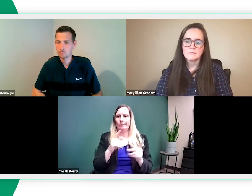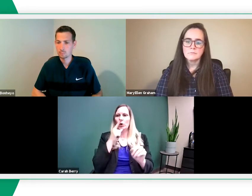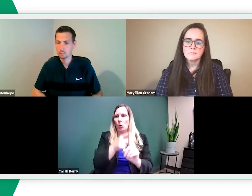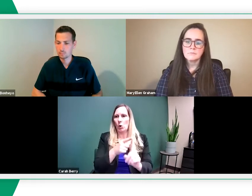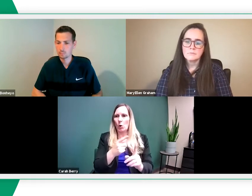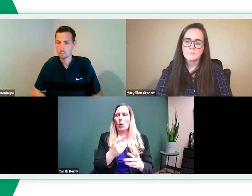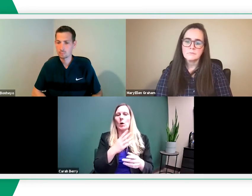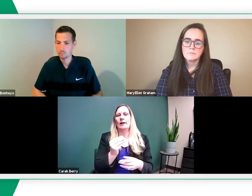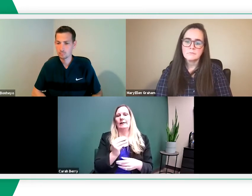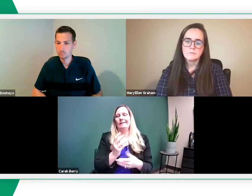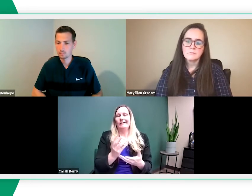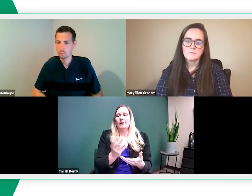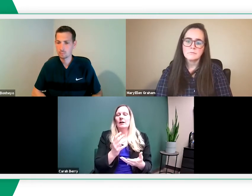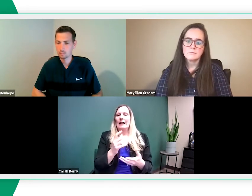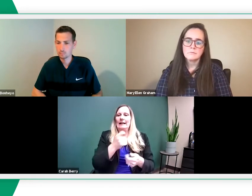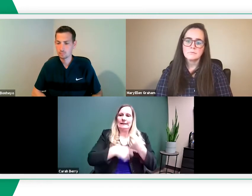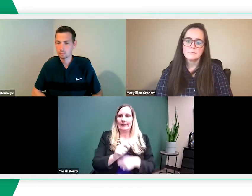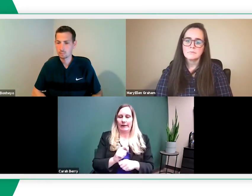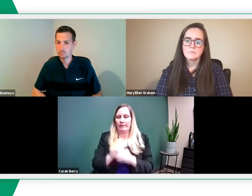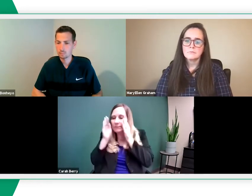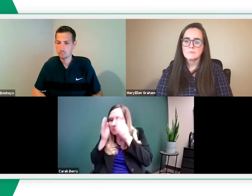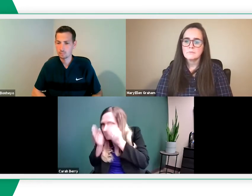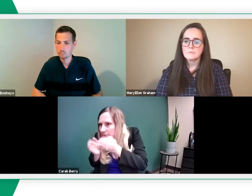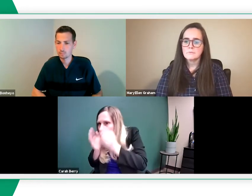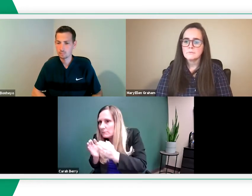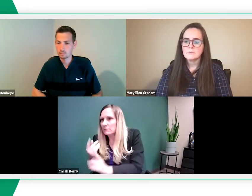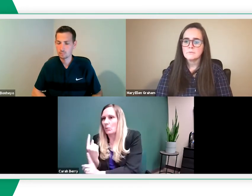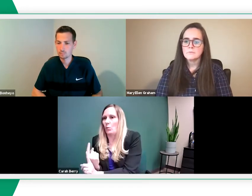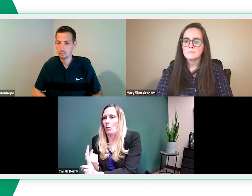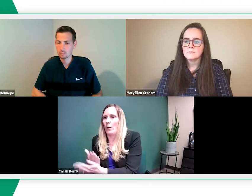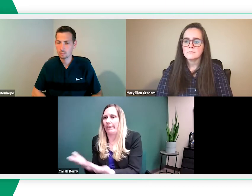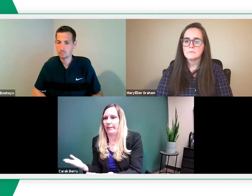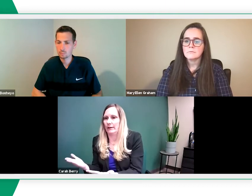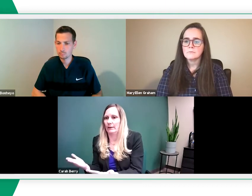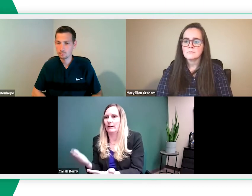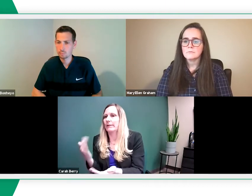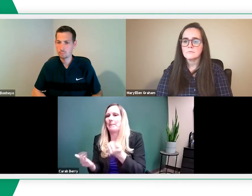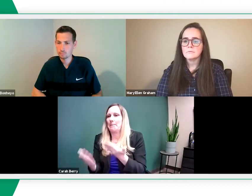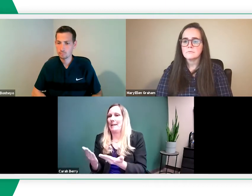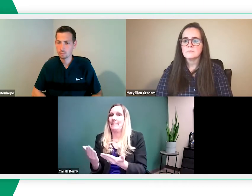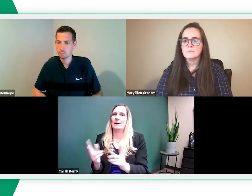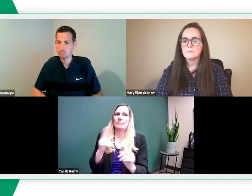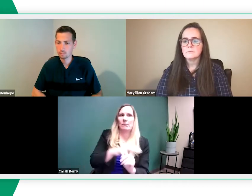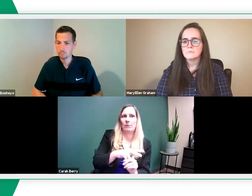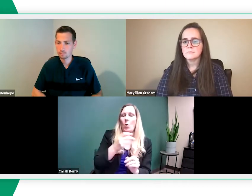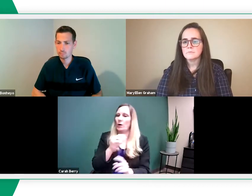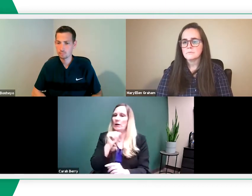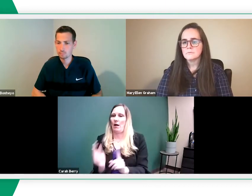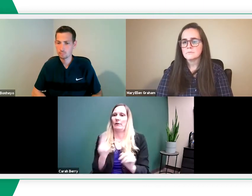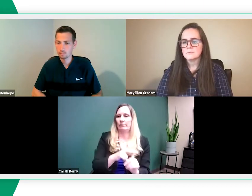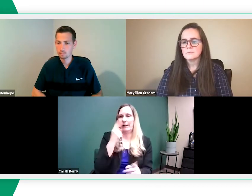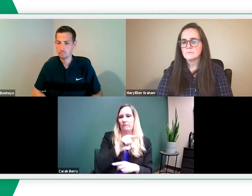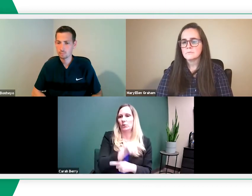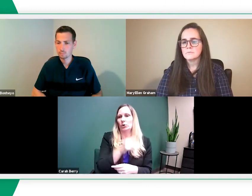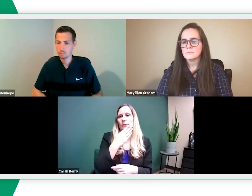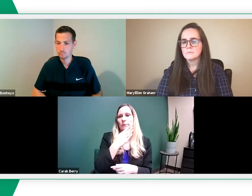financial health to help you with achieving your goal instead of being siloed into one area